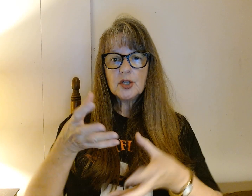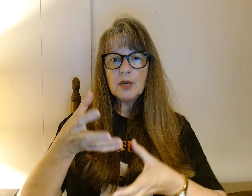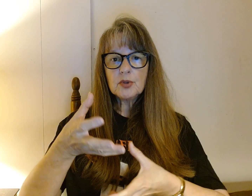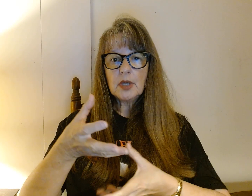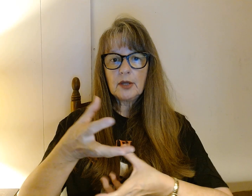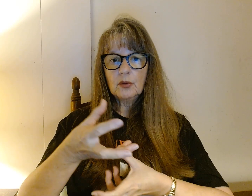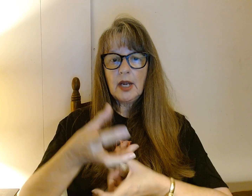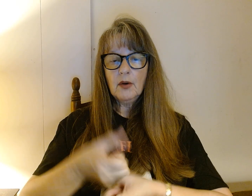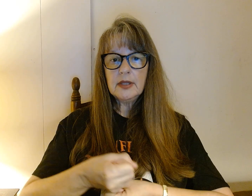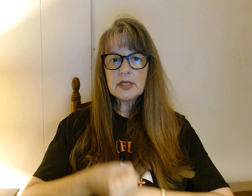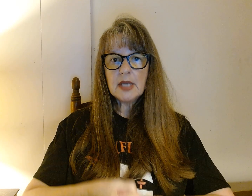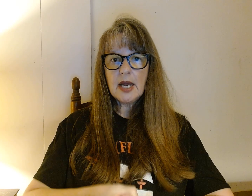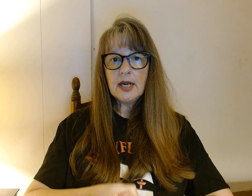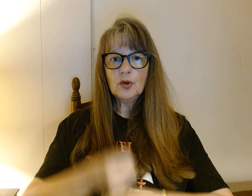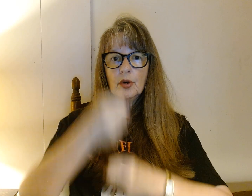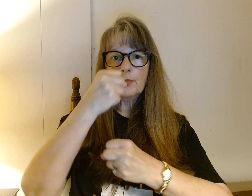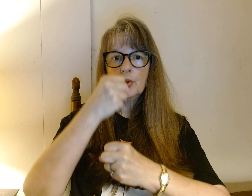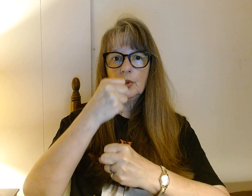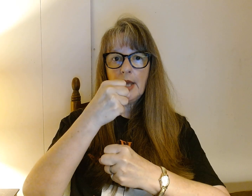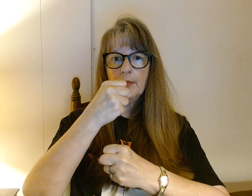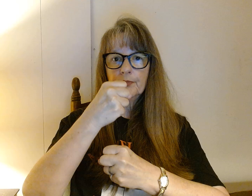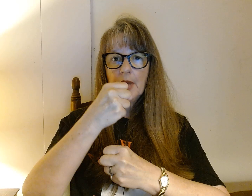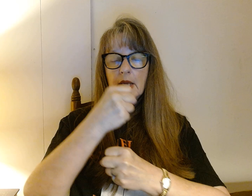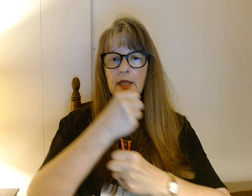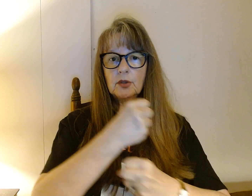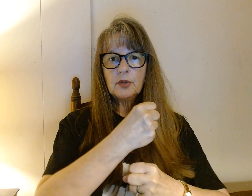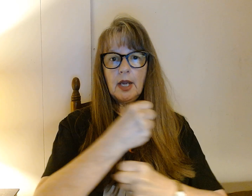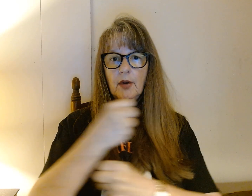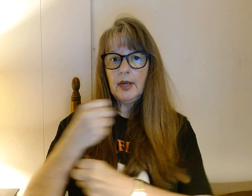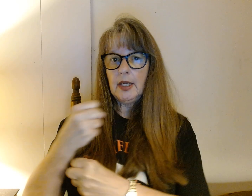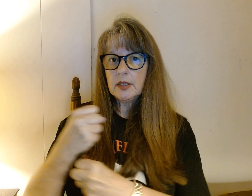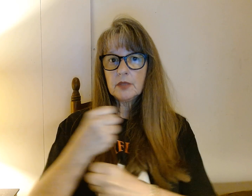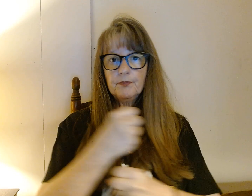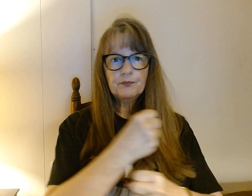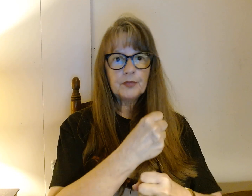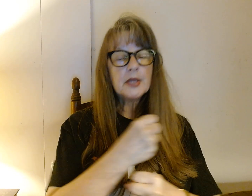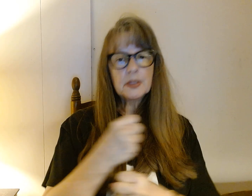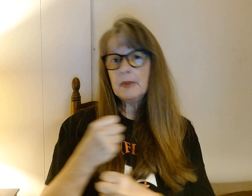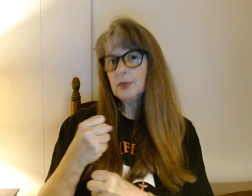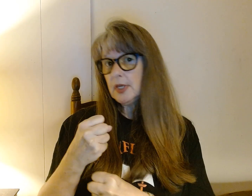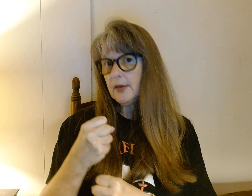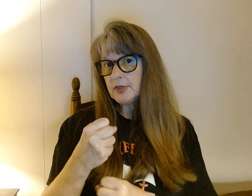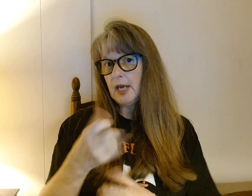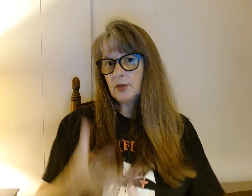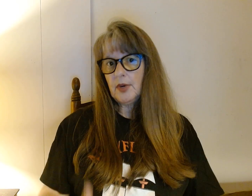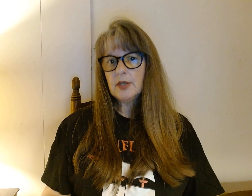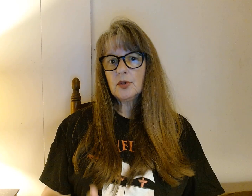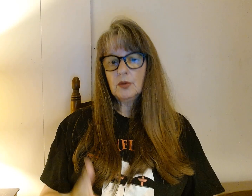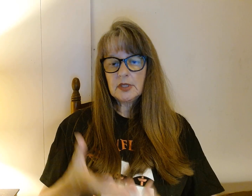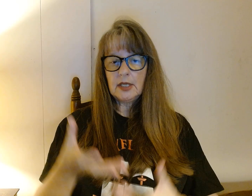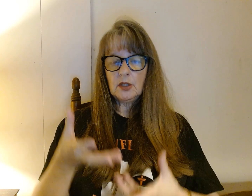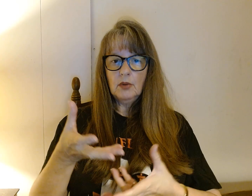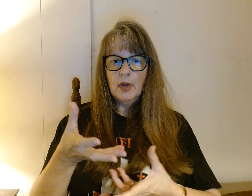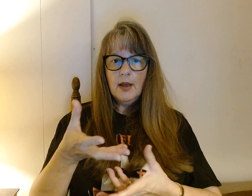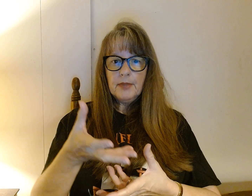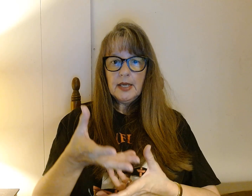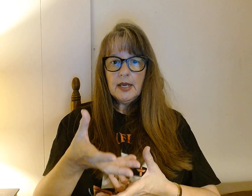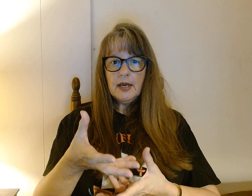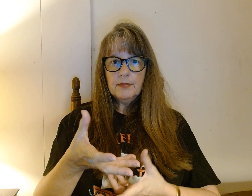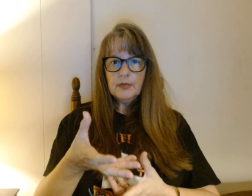you're carrying the sign and you're going to pull it up like you're carrying it. And some people did have signs, right? So it's like you pick it up, like you